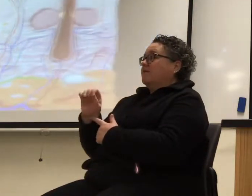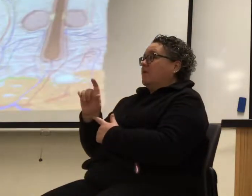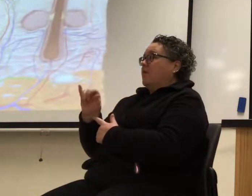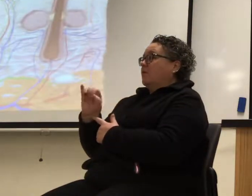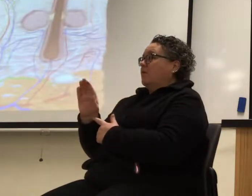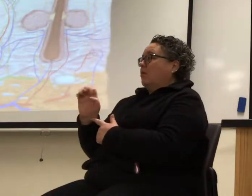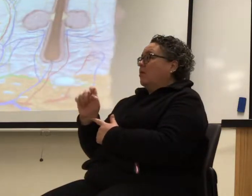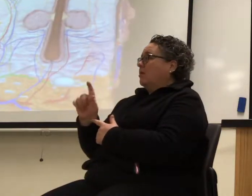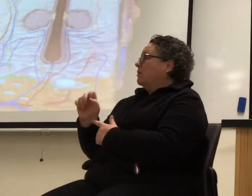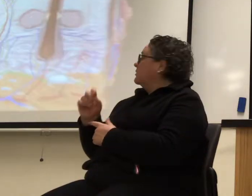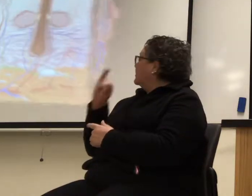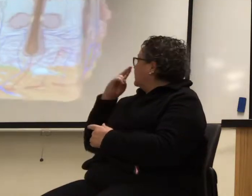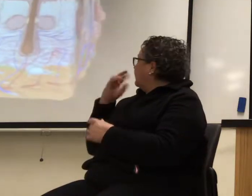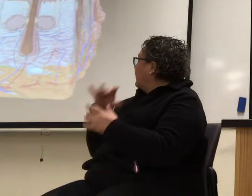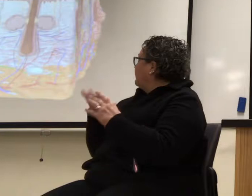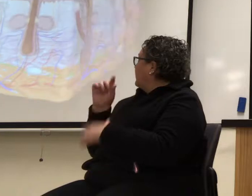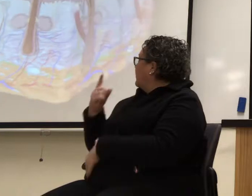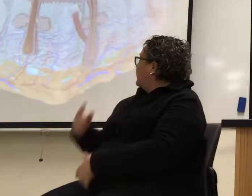one